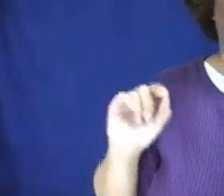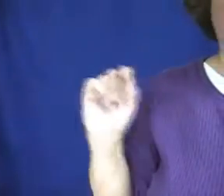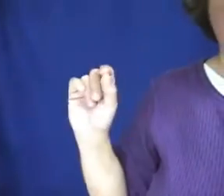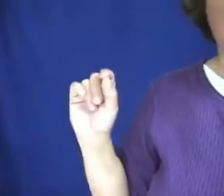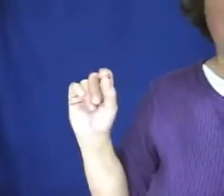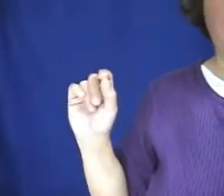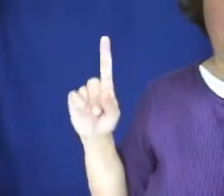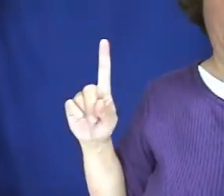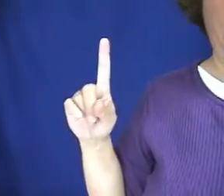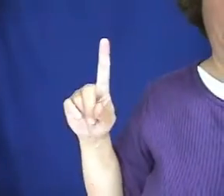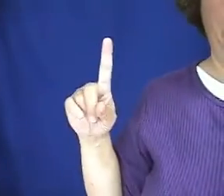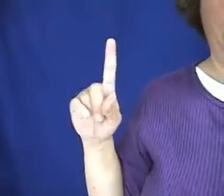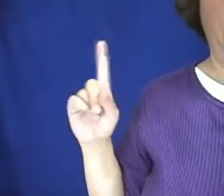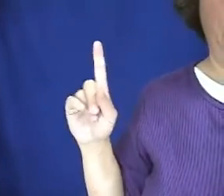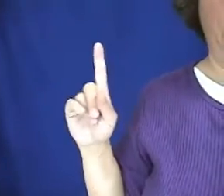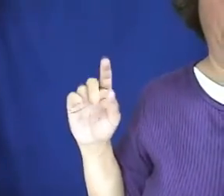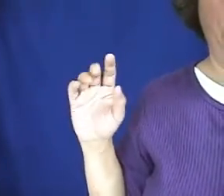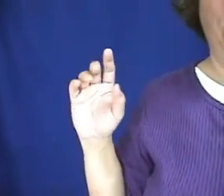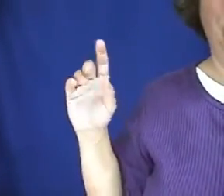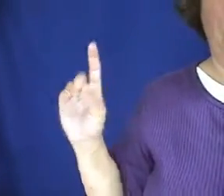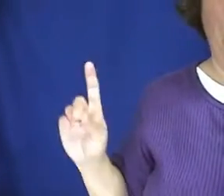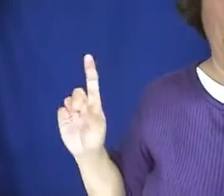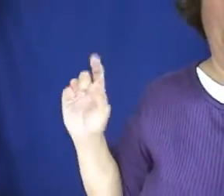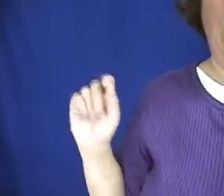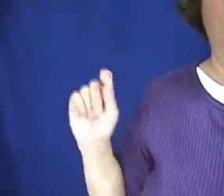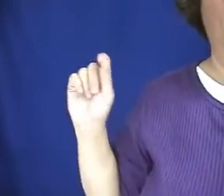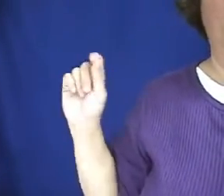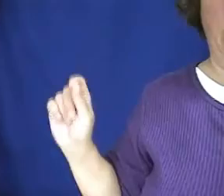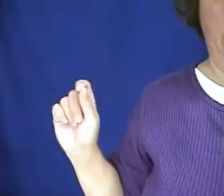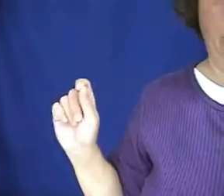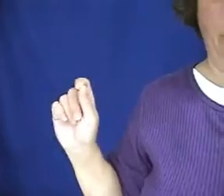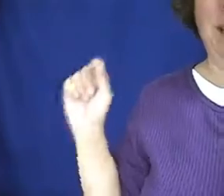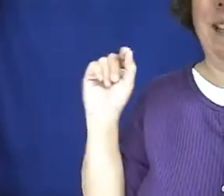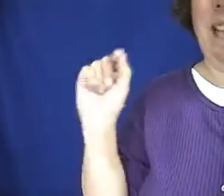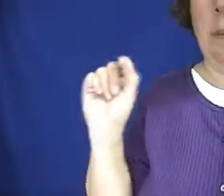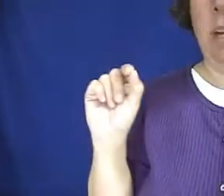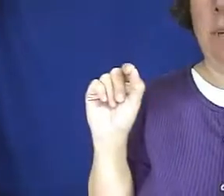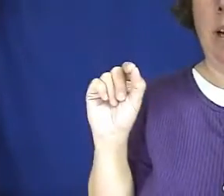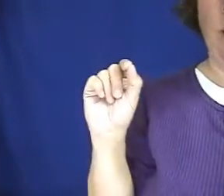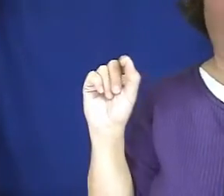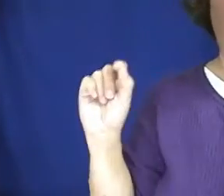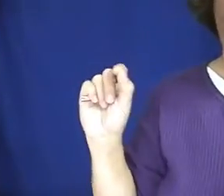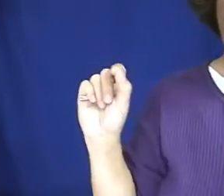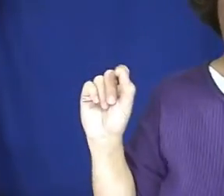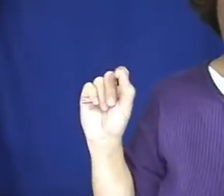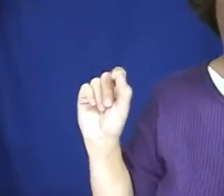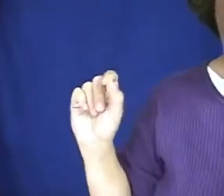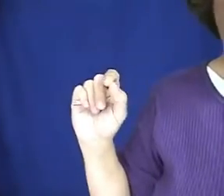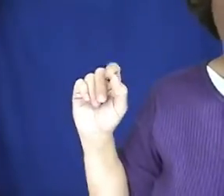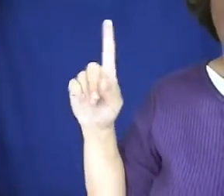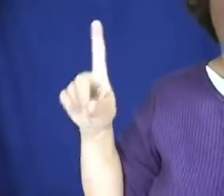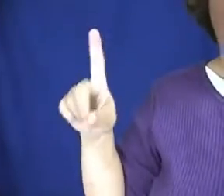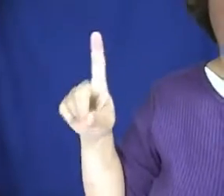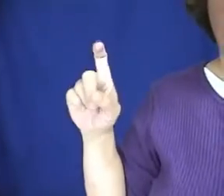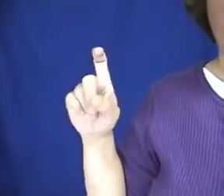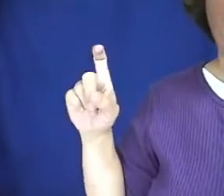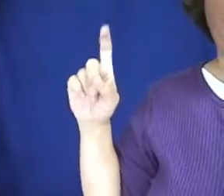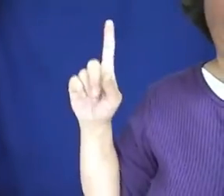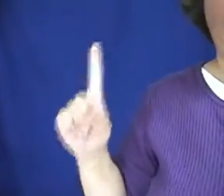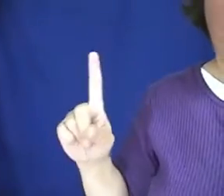As you start into numbers above 100, you sign them as you say them, keeping in mind all the rules you've had so far. So